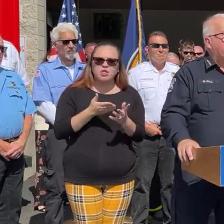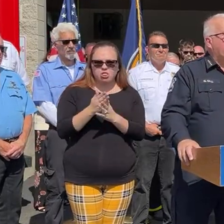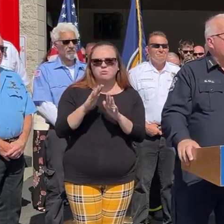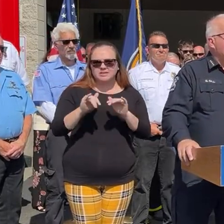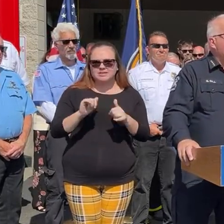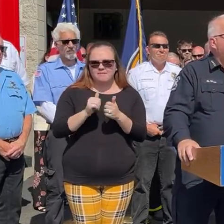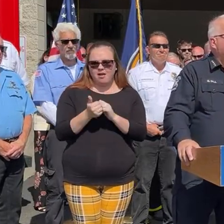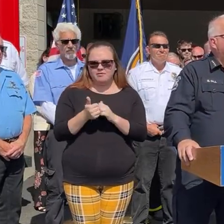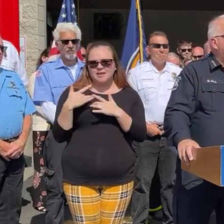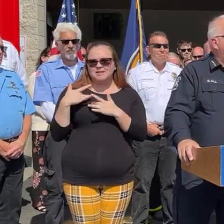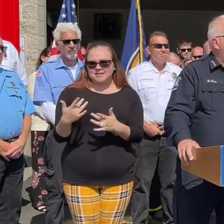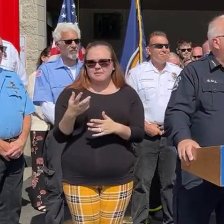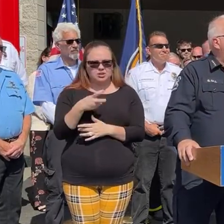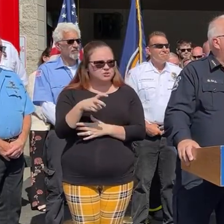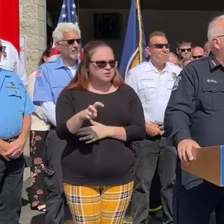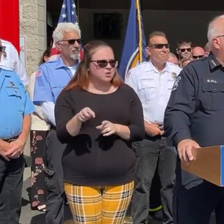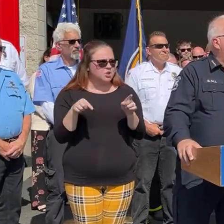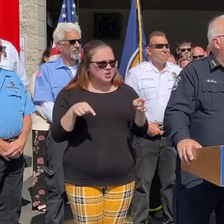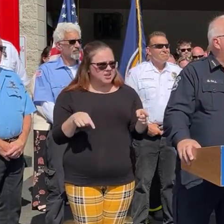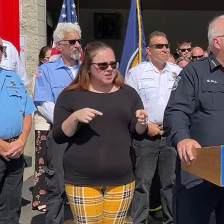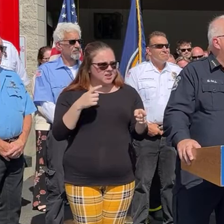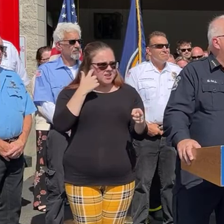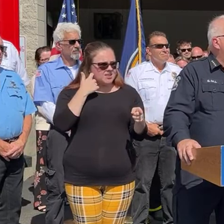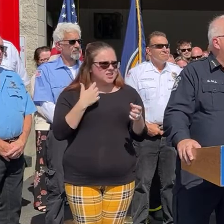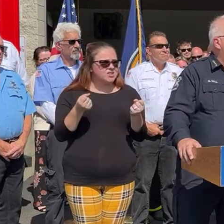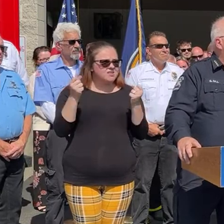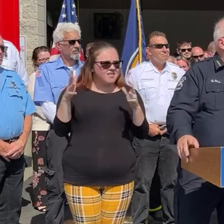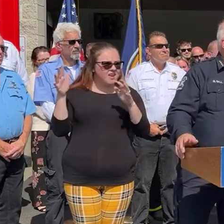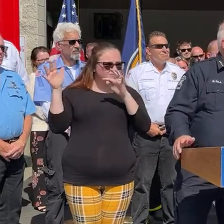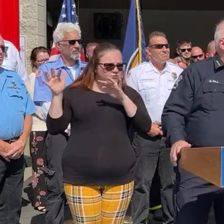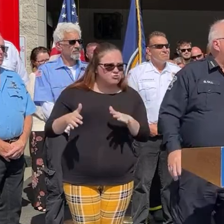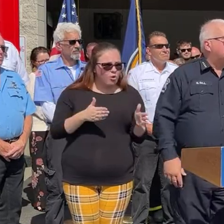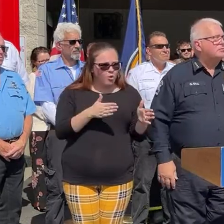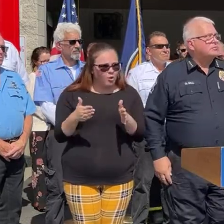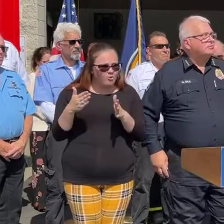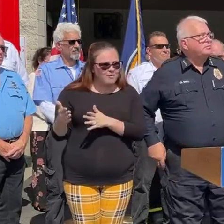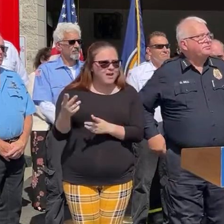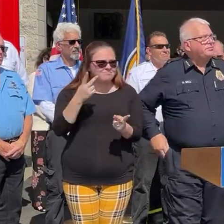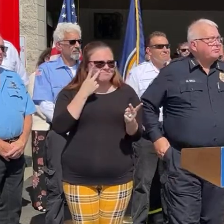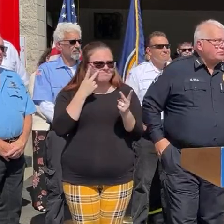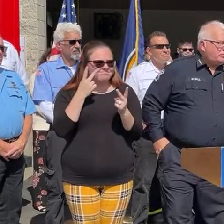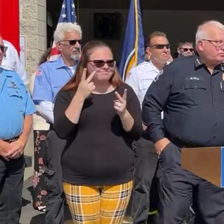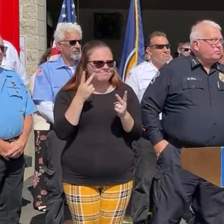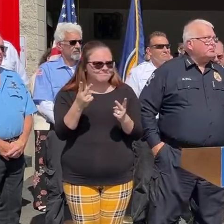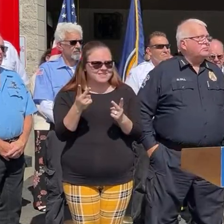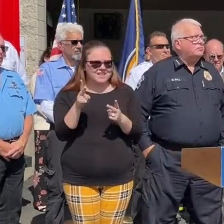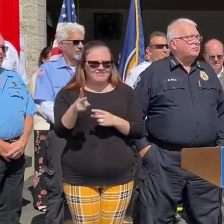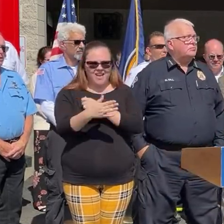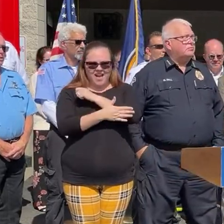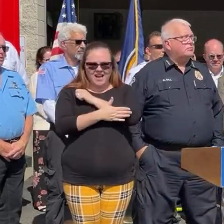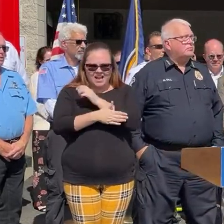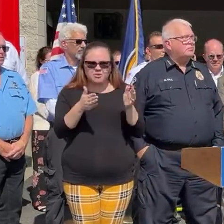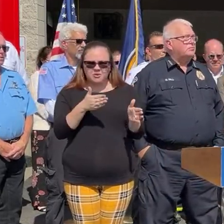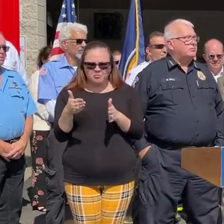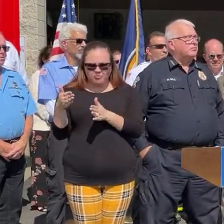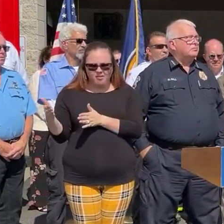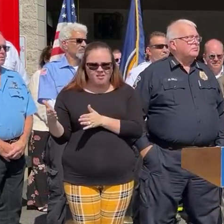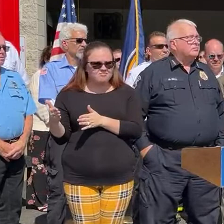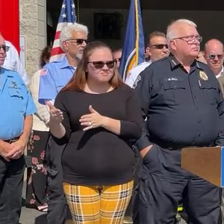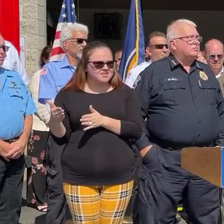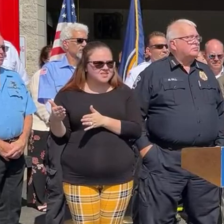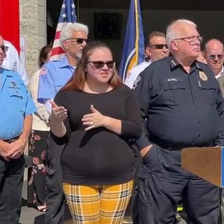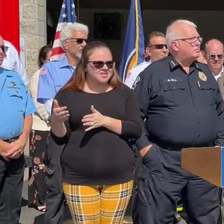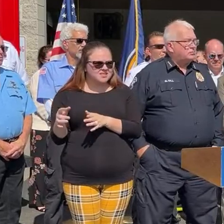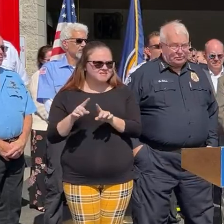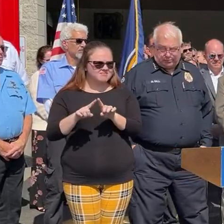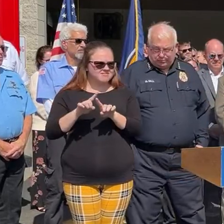transported. So out here, obviously, there's a lot of snow prep and whatnot, and looking into the overall county's prep as we go into,